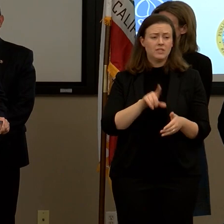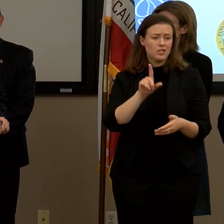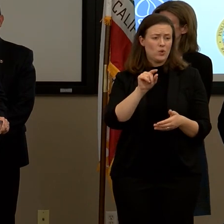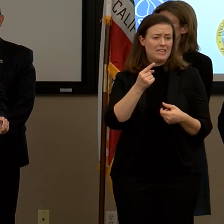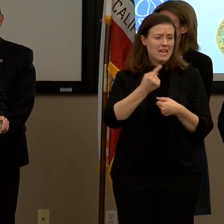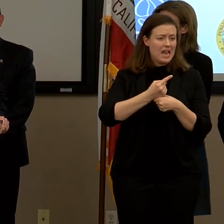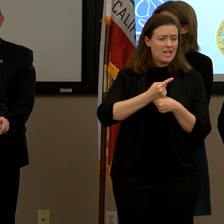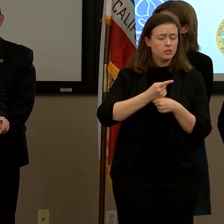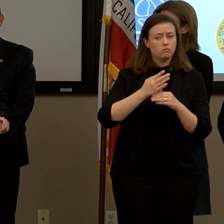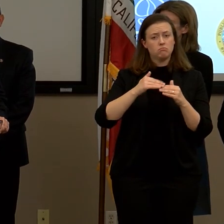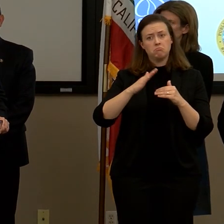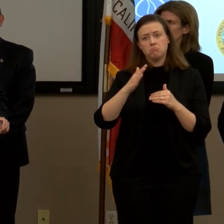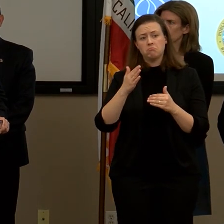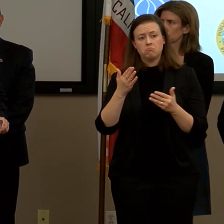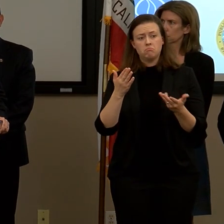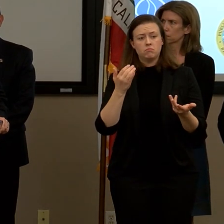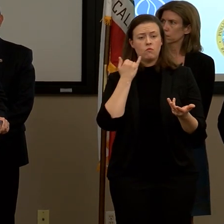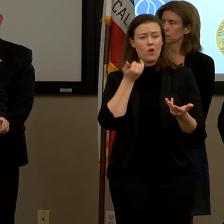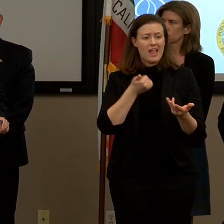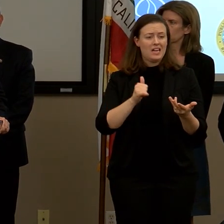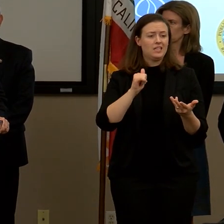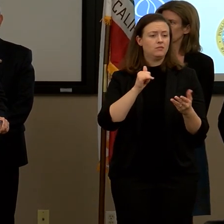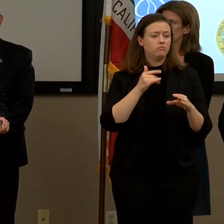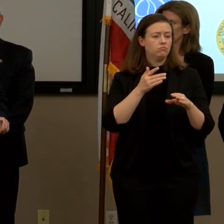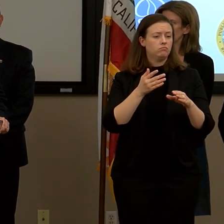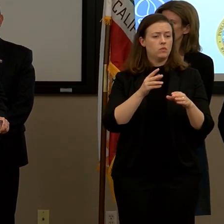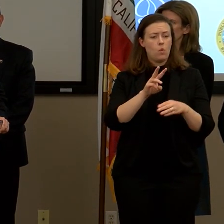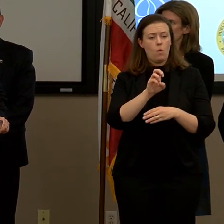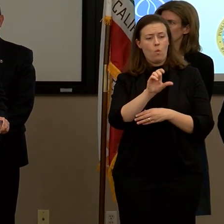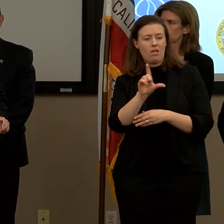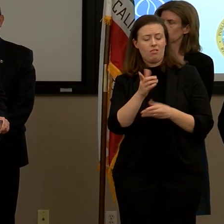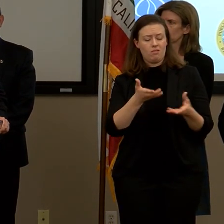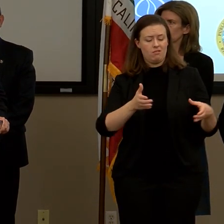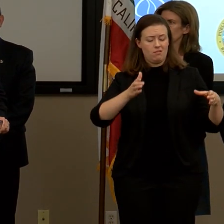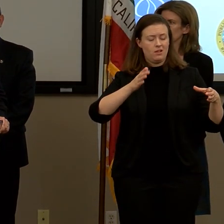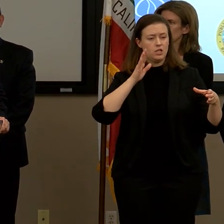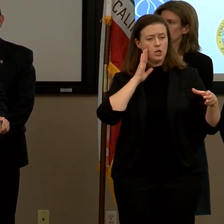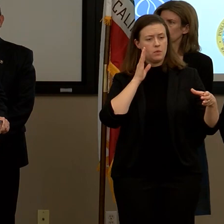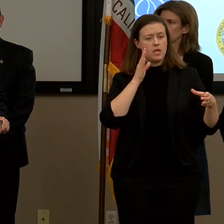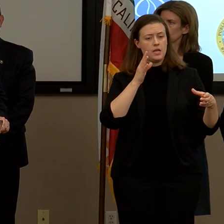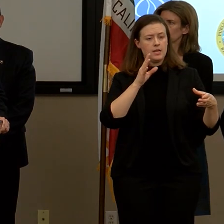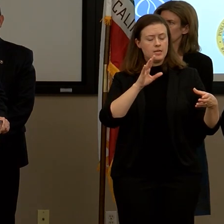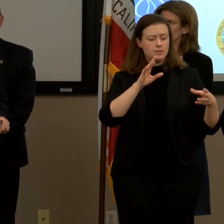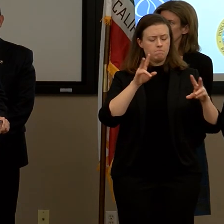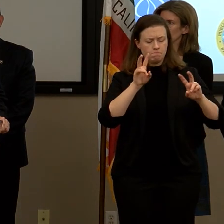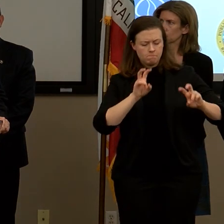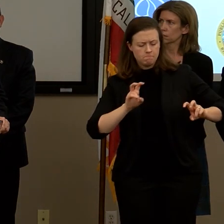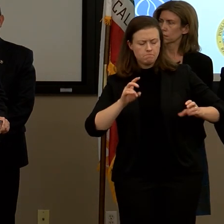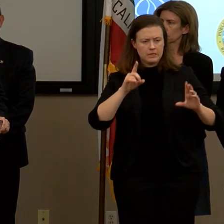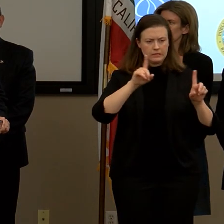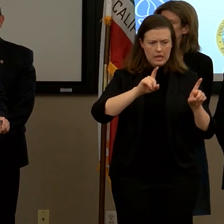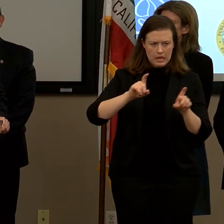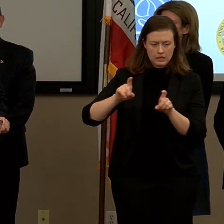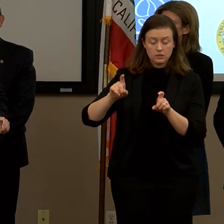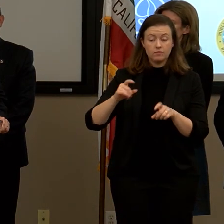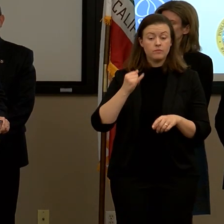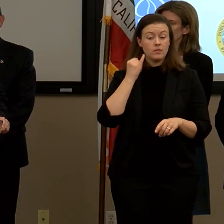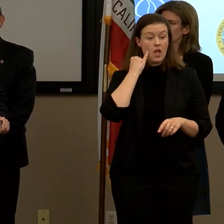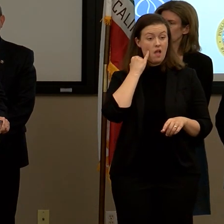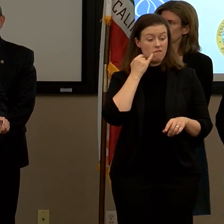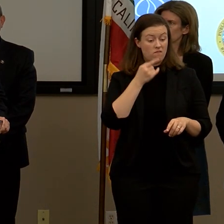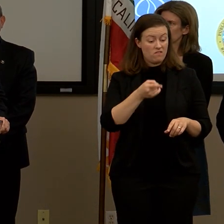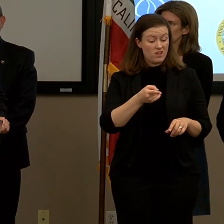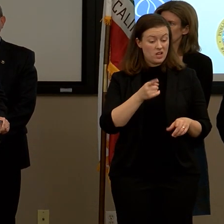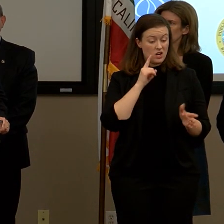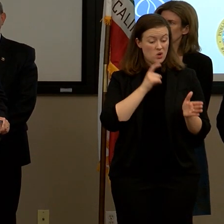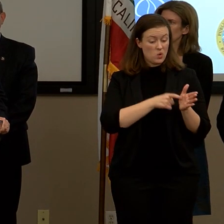or more for a given operation or a given well to be rigged up and examined. If a well is taken out